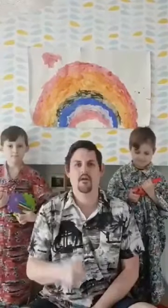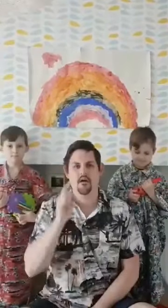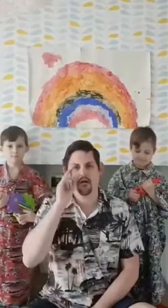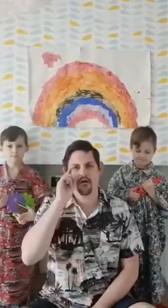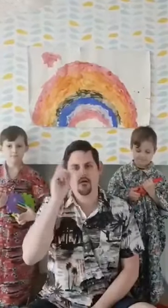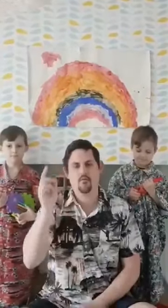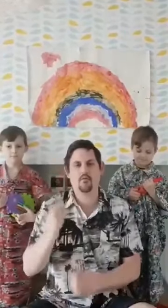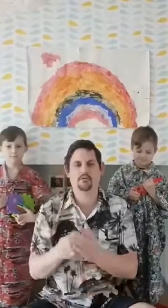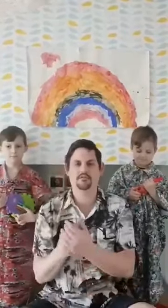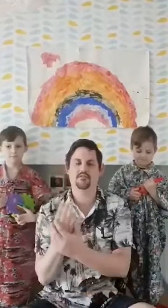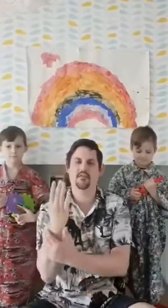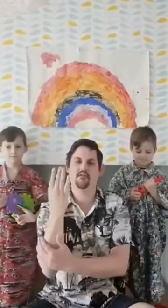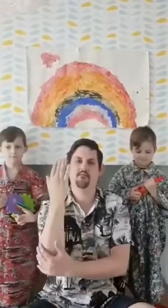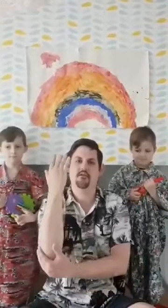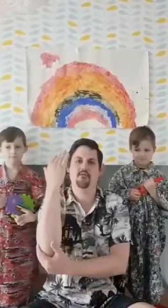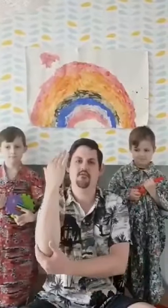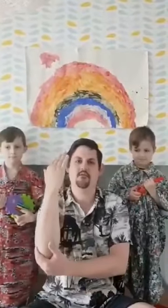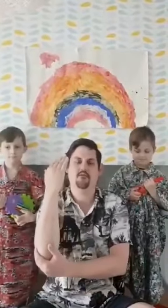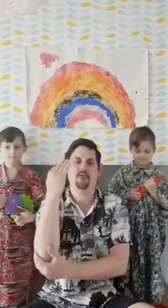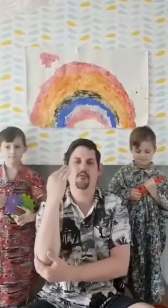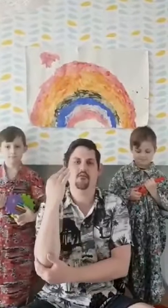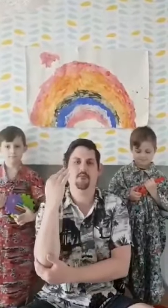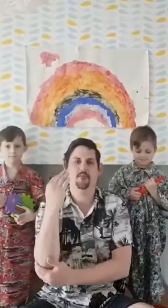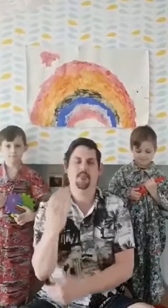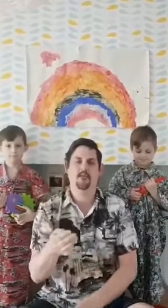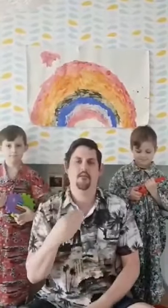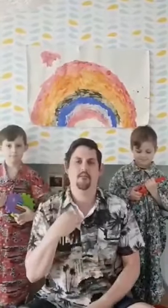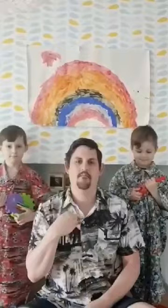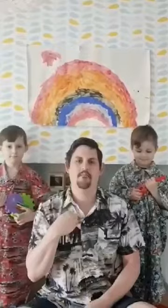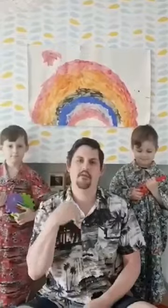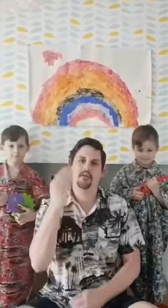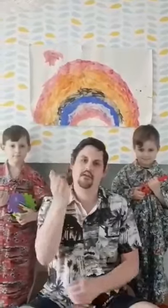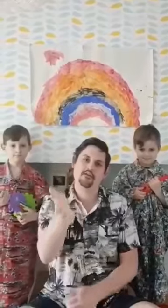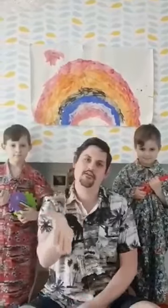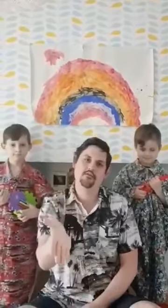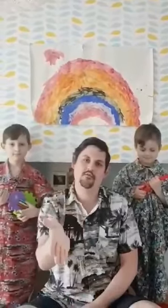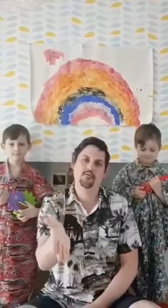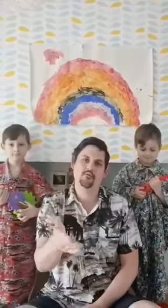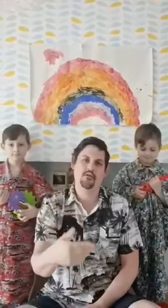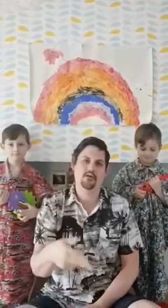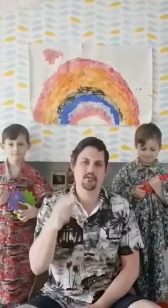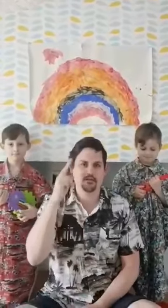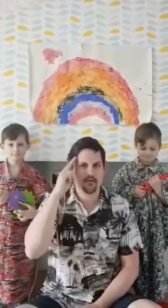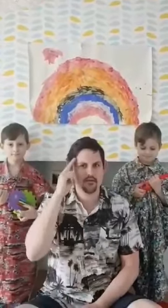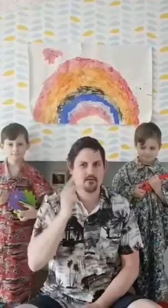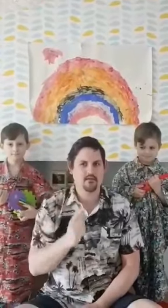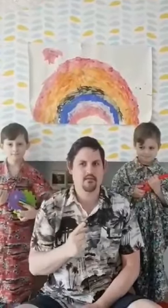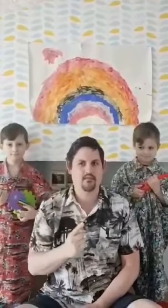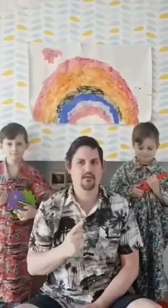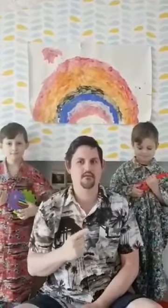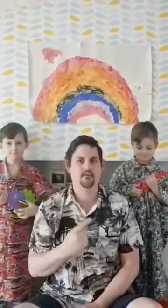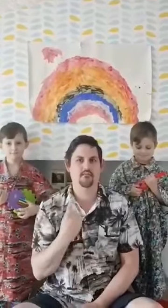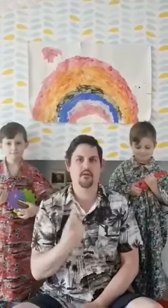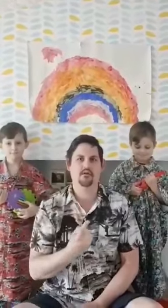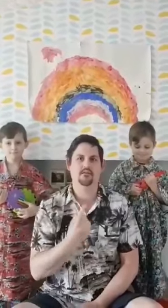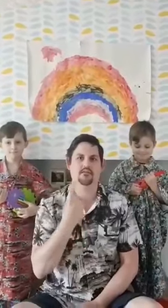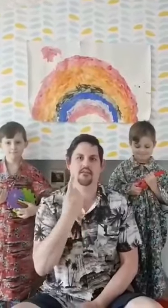I'll watch them bloom for me and you And I think to